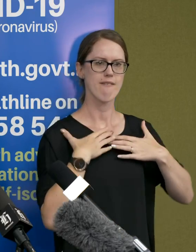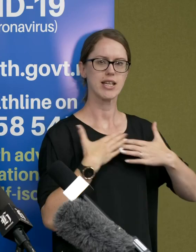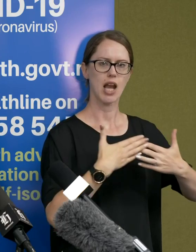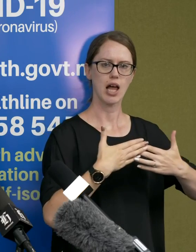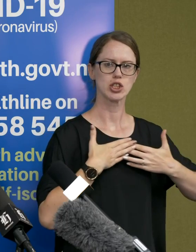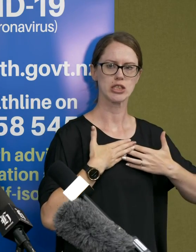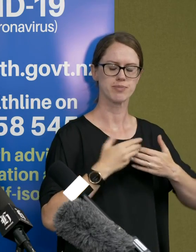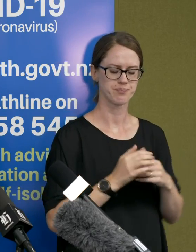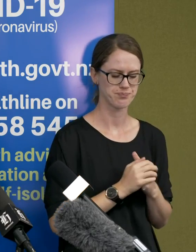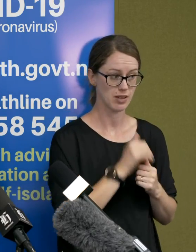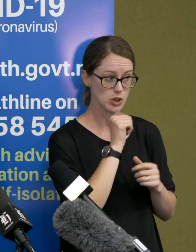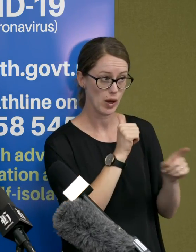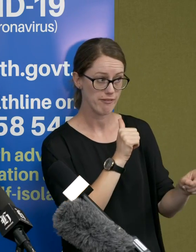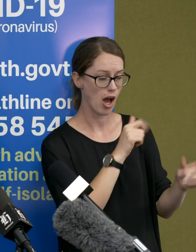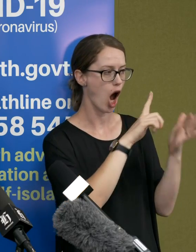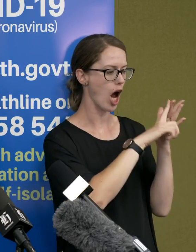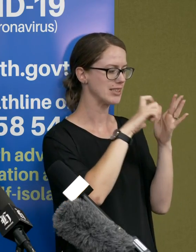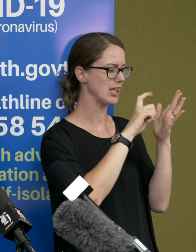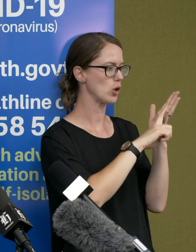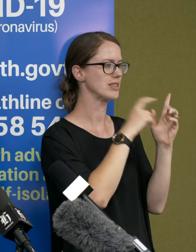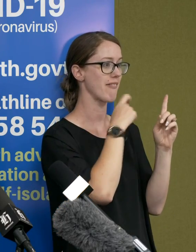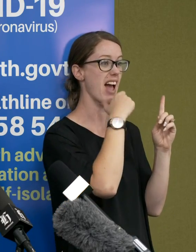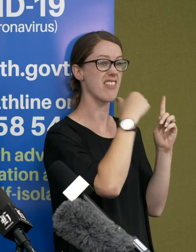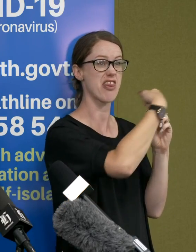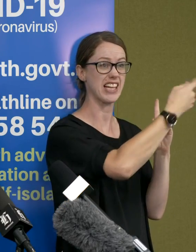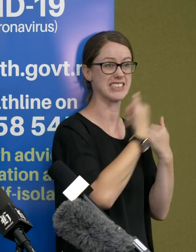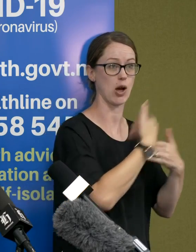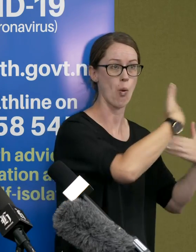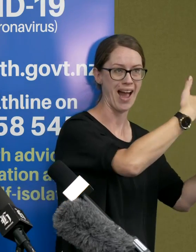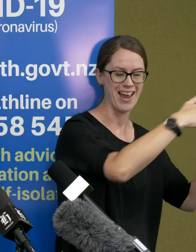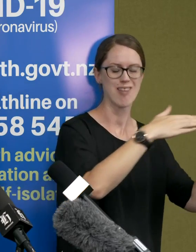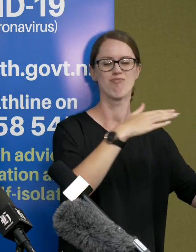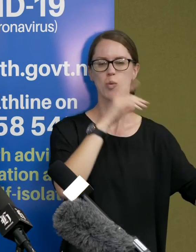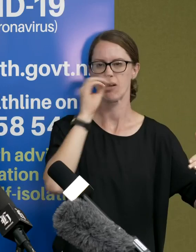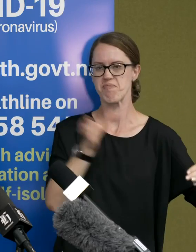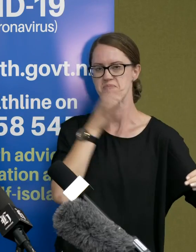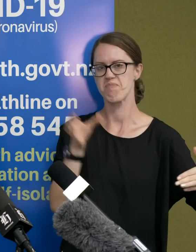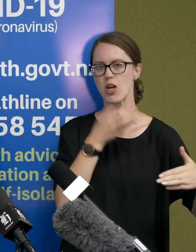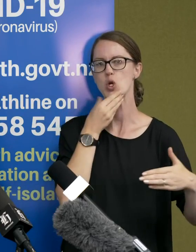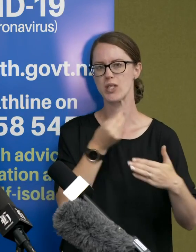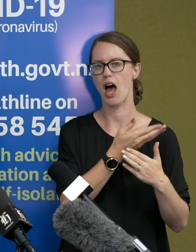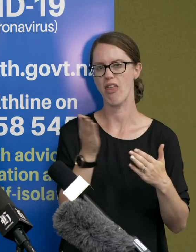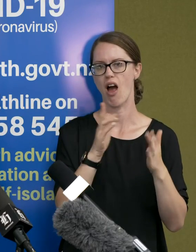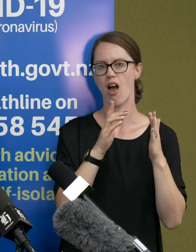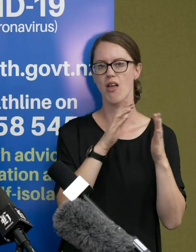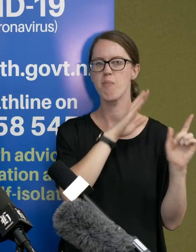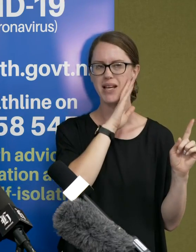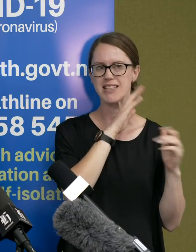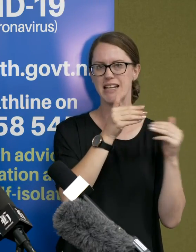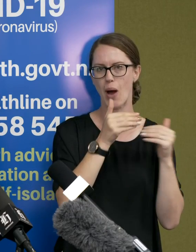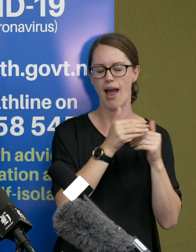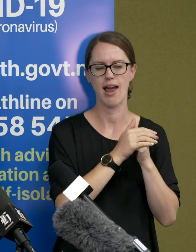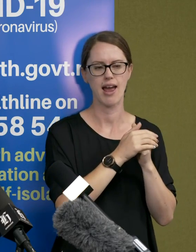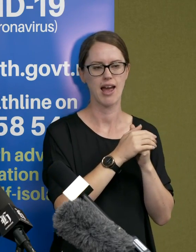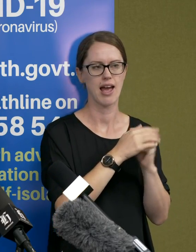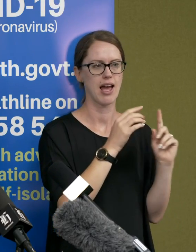partly to ensure that if we have ICU staff off sick, we can make sure we are maximising in all our ICU beds, but also so